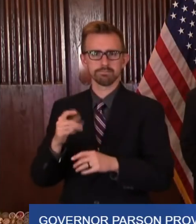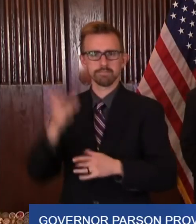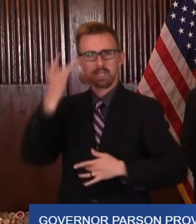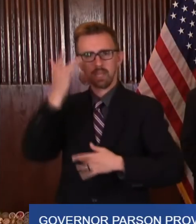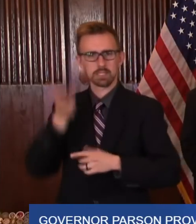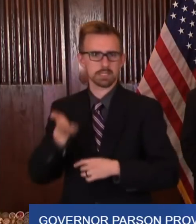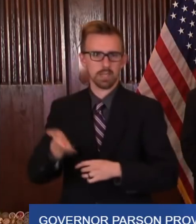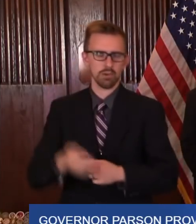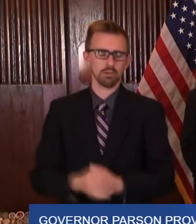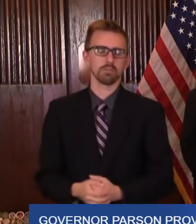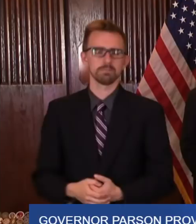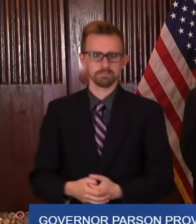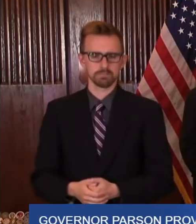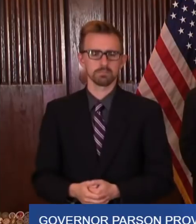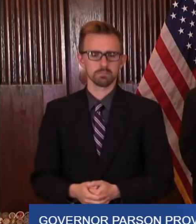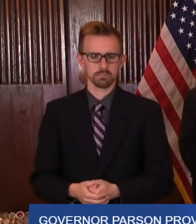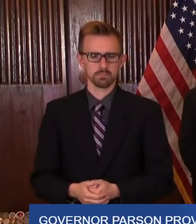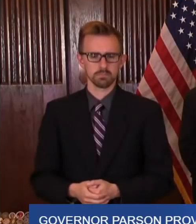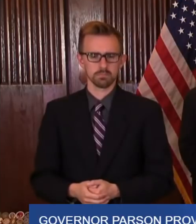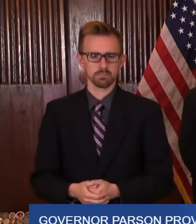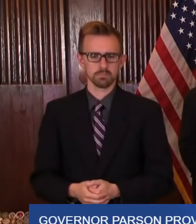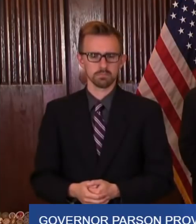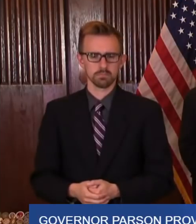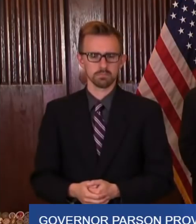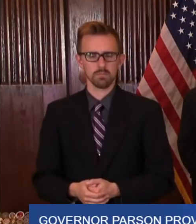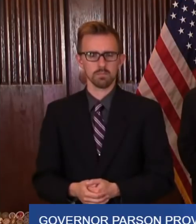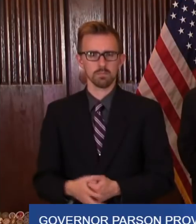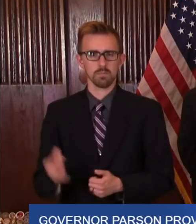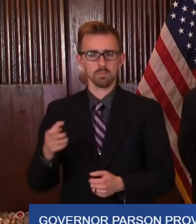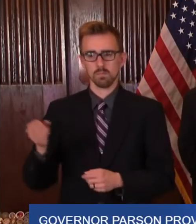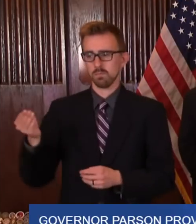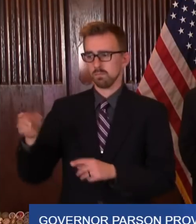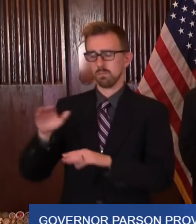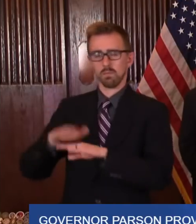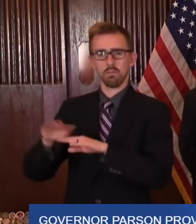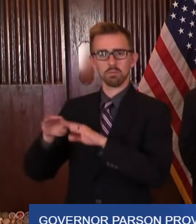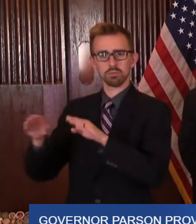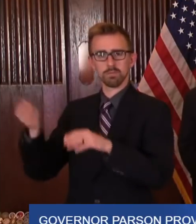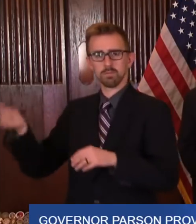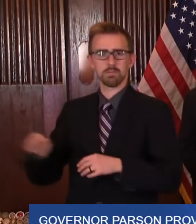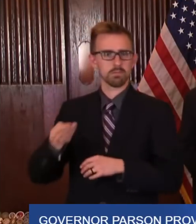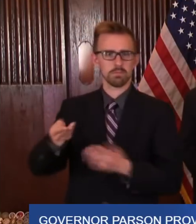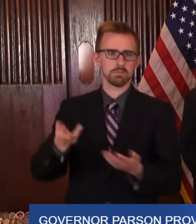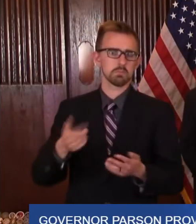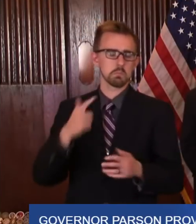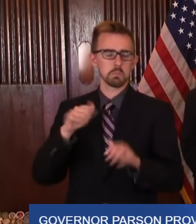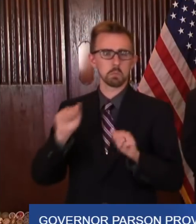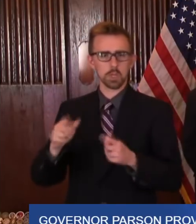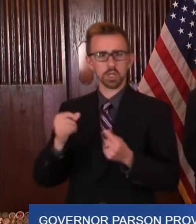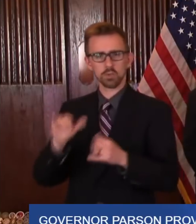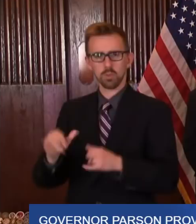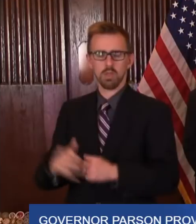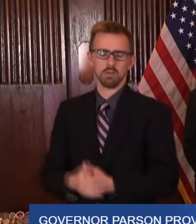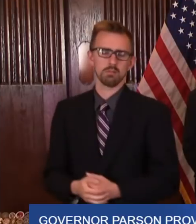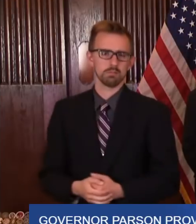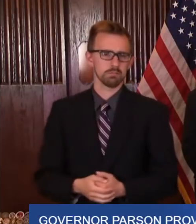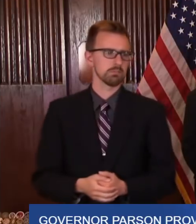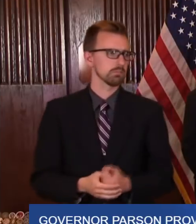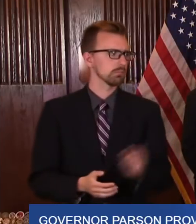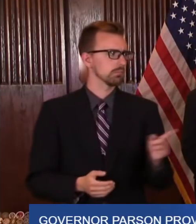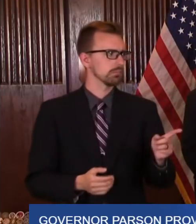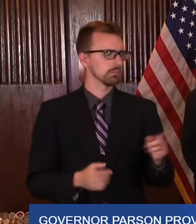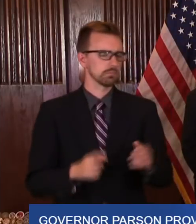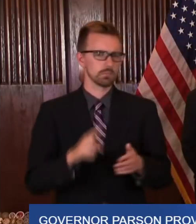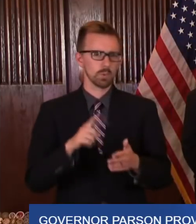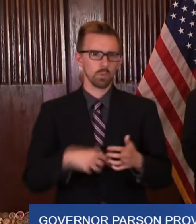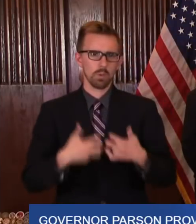positive patients, but would want to be able to just pull that off the shelf immediately and be there the next day if we needed to. All right, what machines